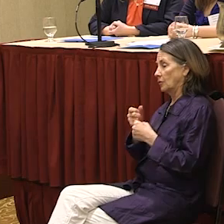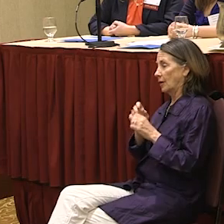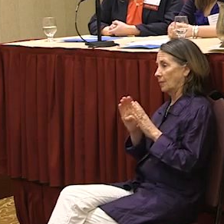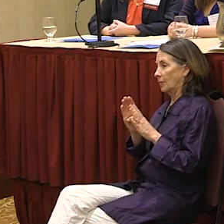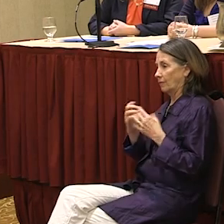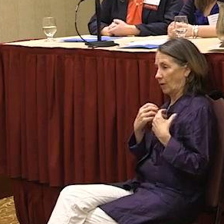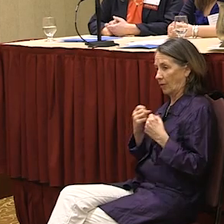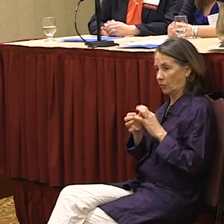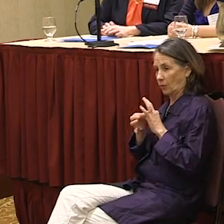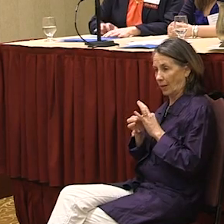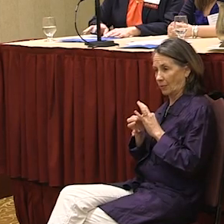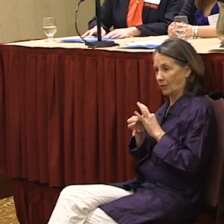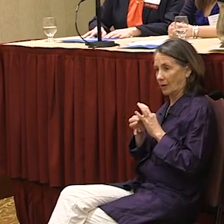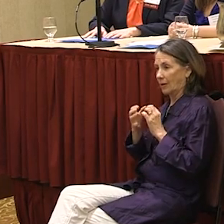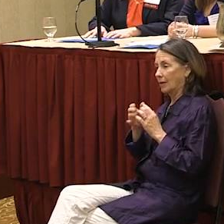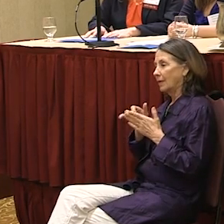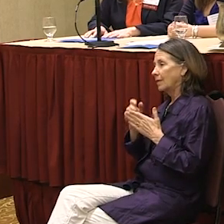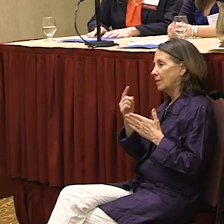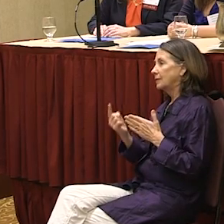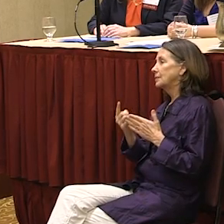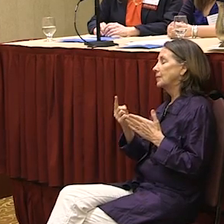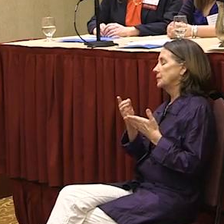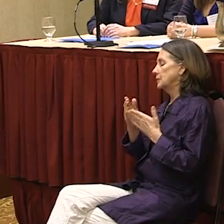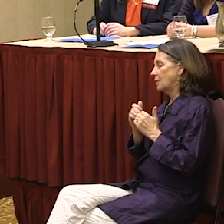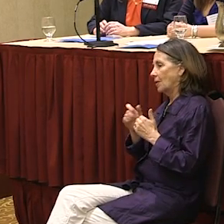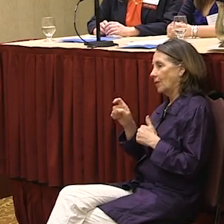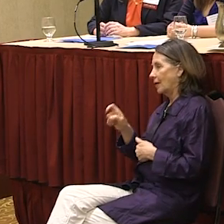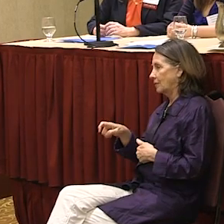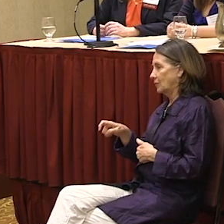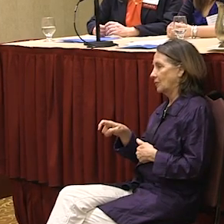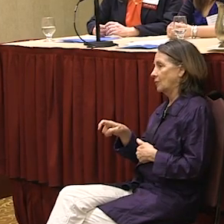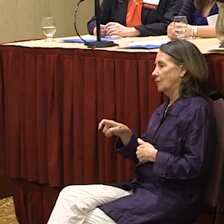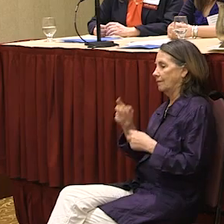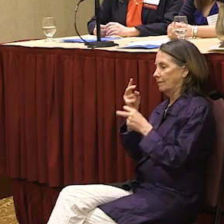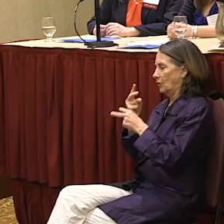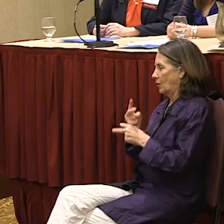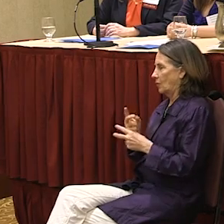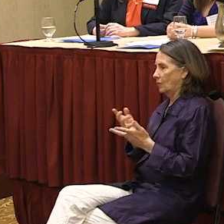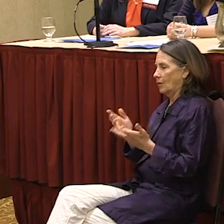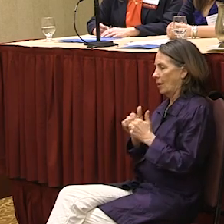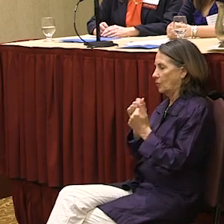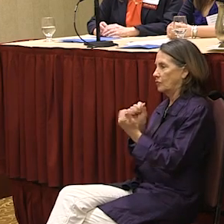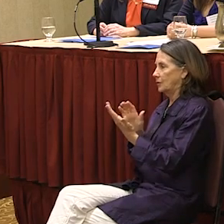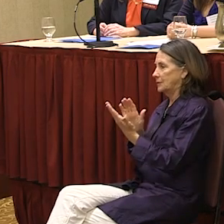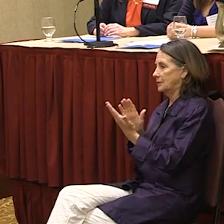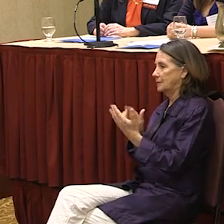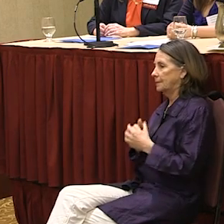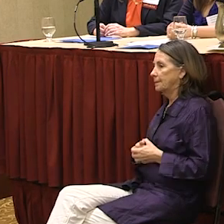kind of collaborate with you. And that's something that somehow we have to figure out how to address that